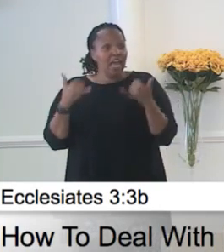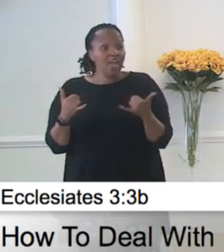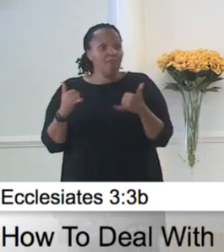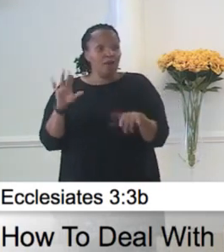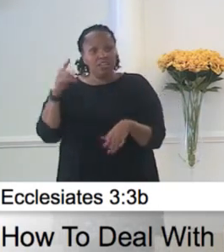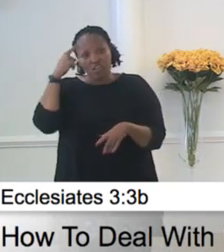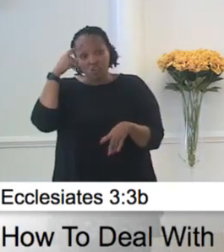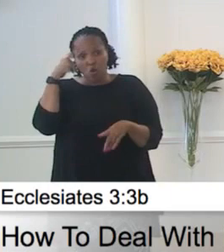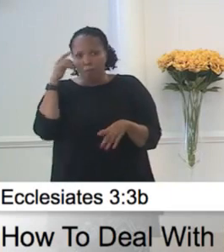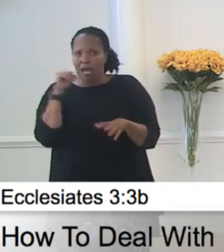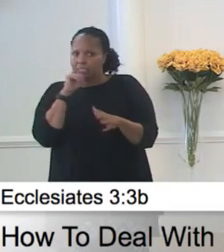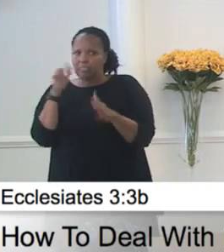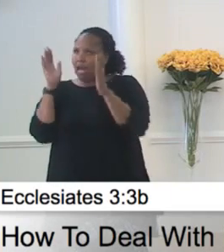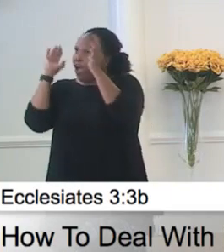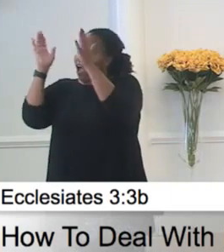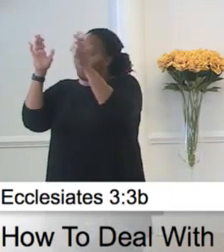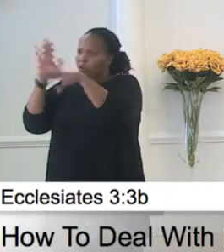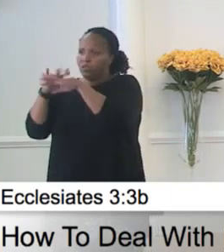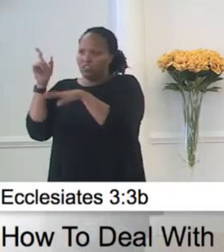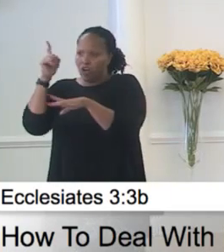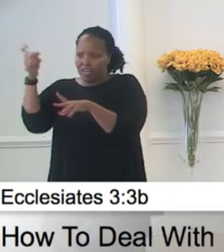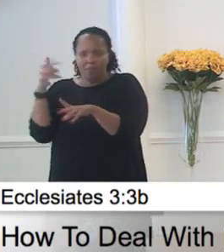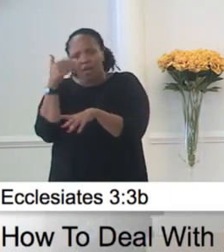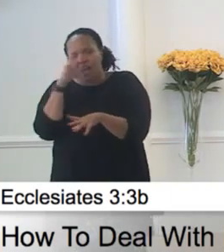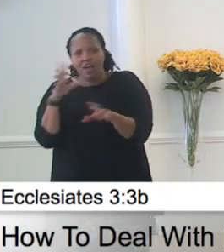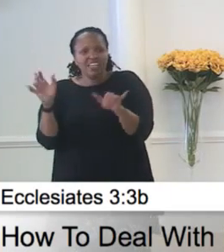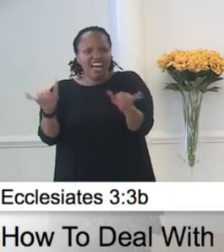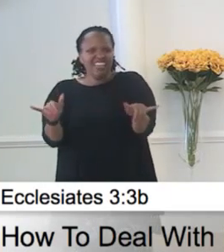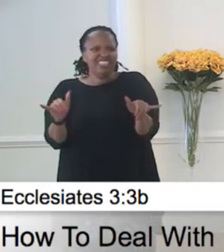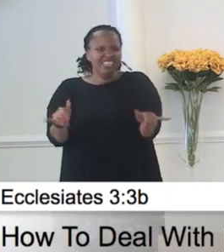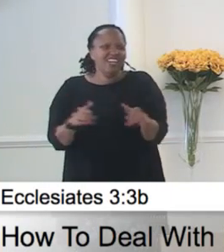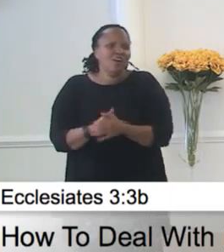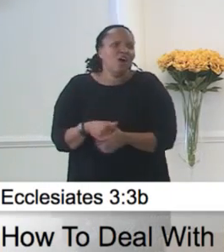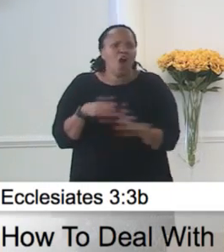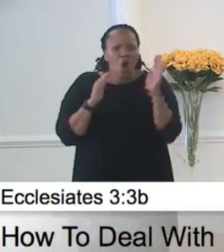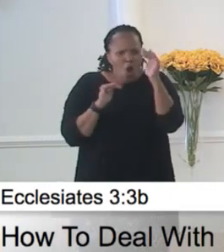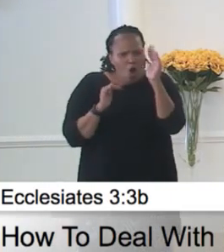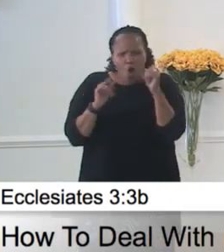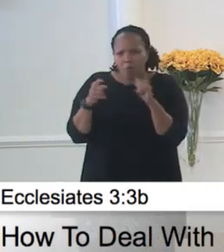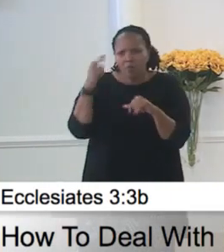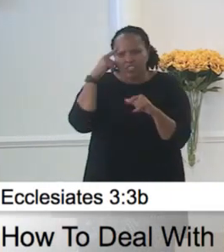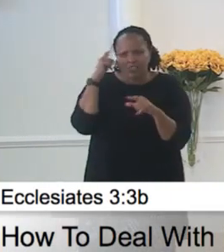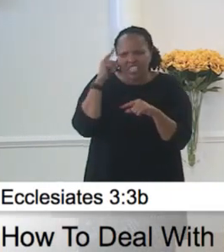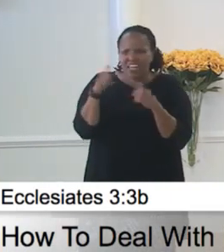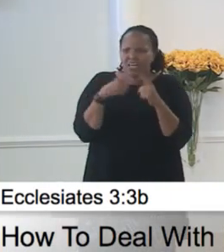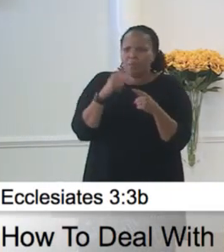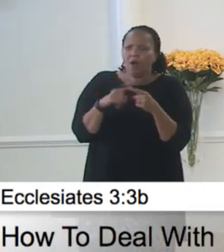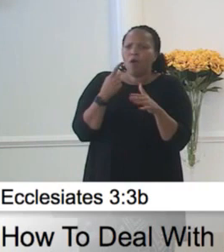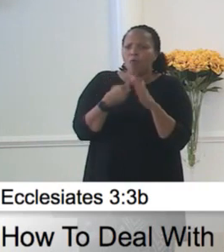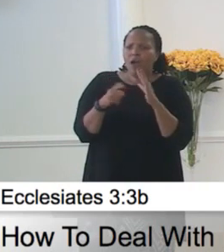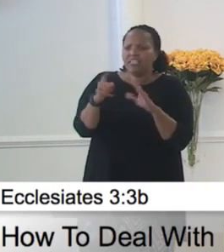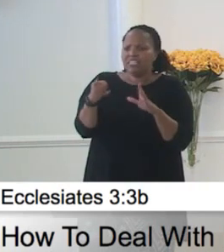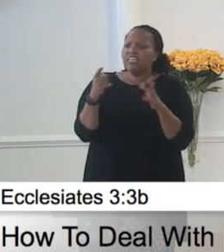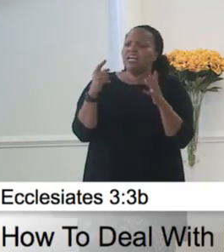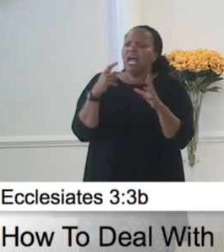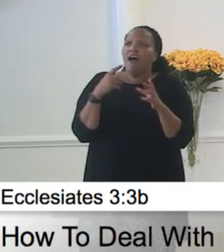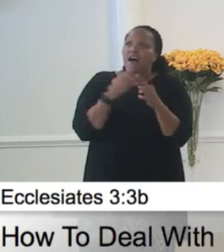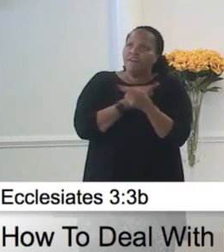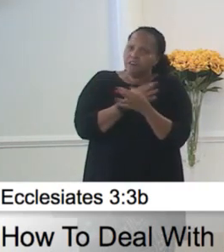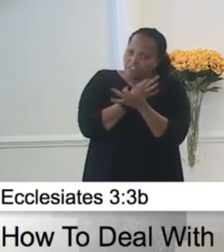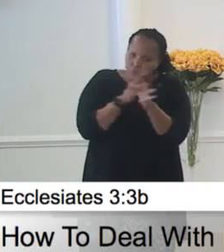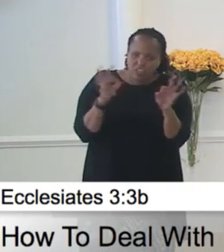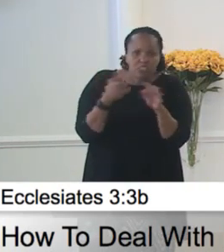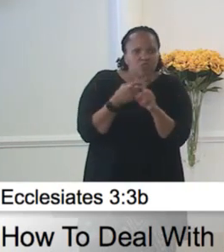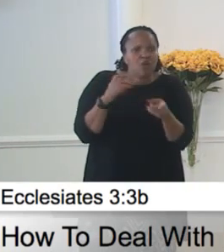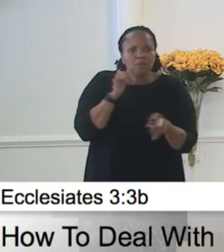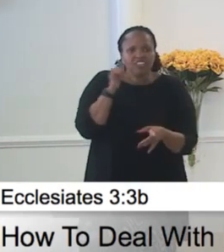ain't really on him, some of y'all. He's still hanging around, just hoping you will think about what I brought you out of yesterday, and